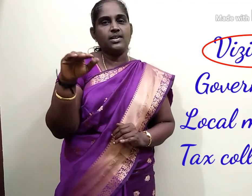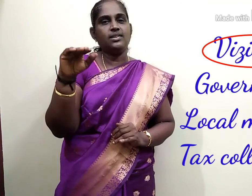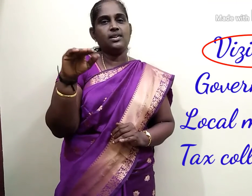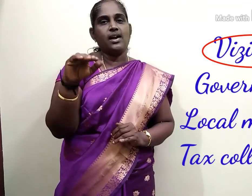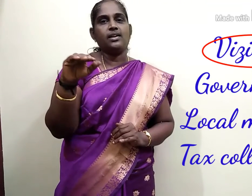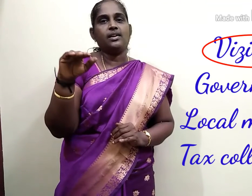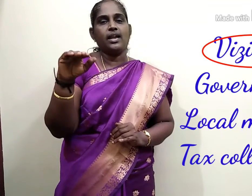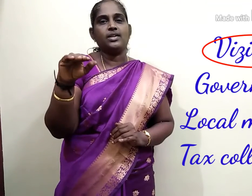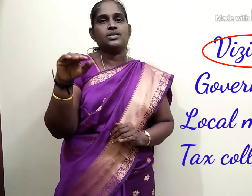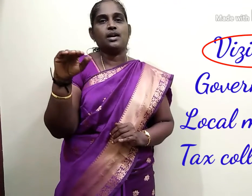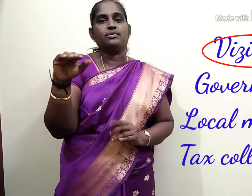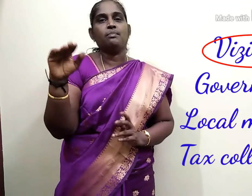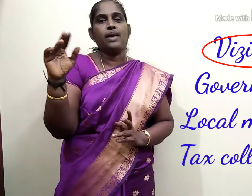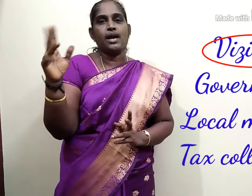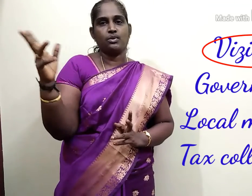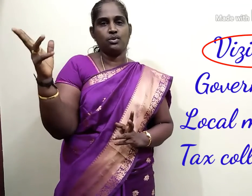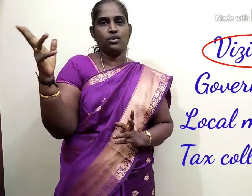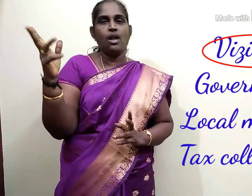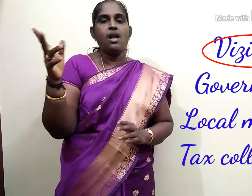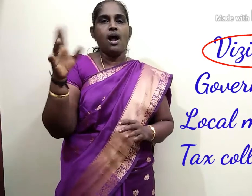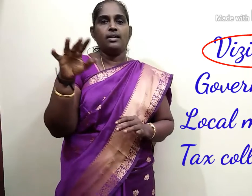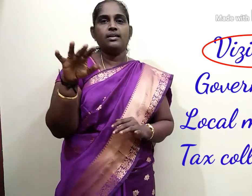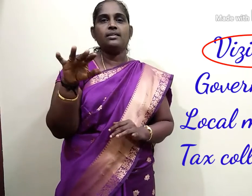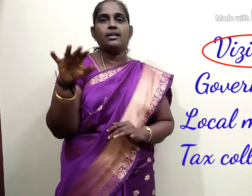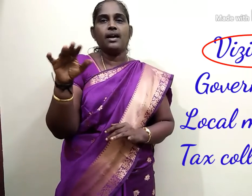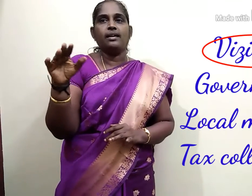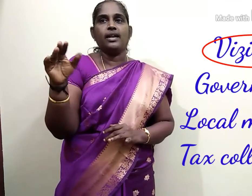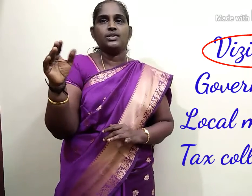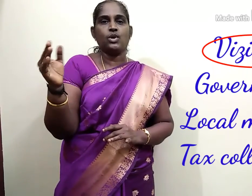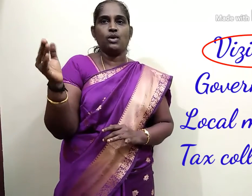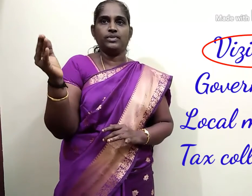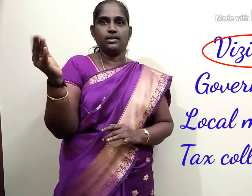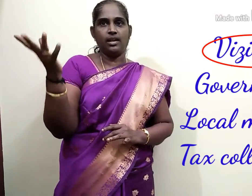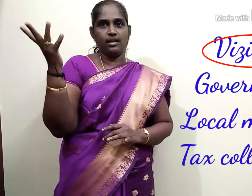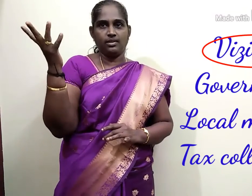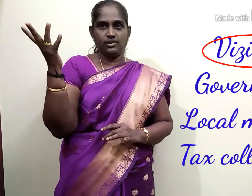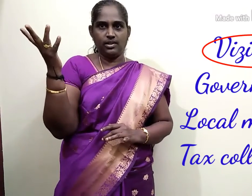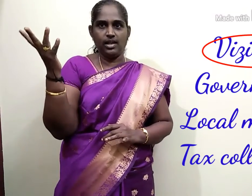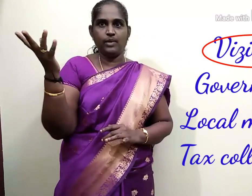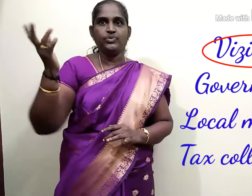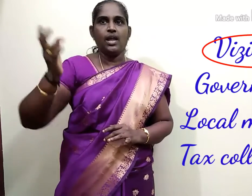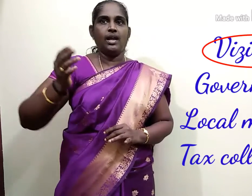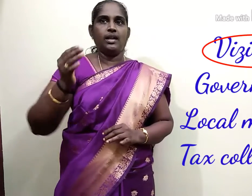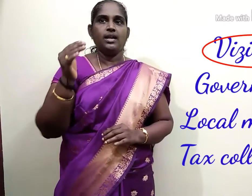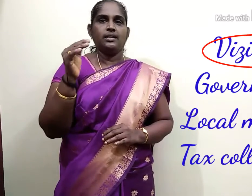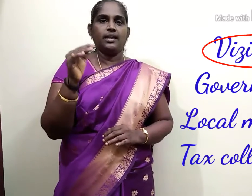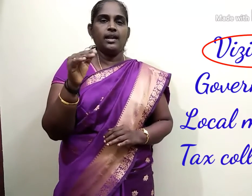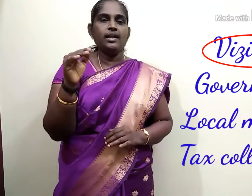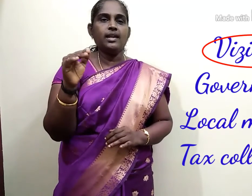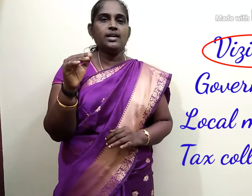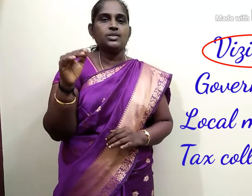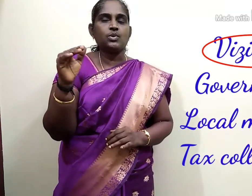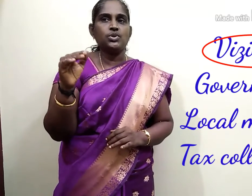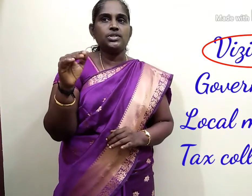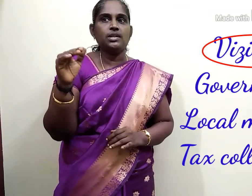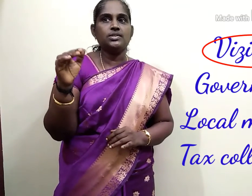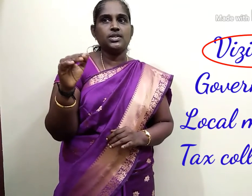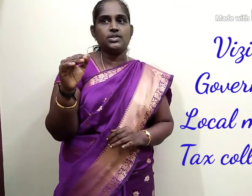the guidelines of the pharaoh, under the guidelines of the king. Okay, and the entire social